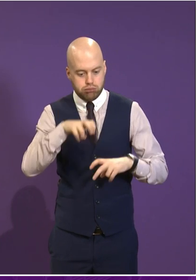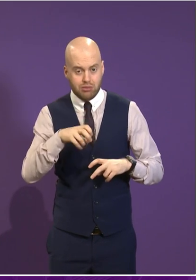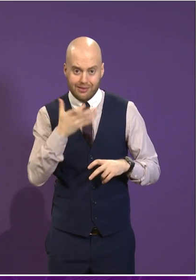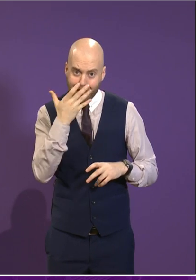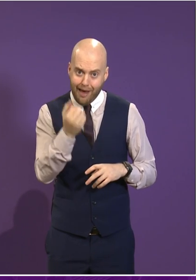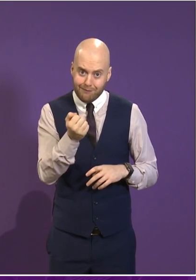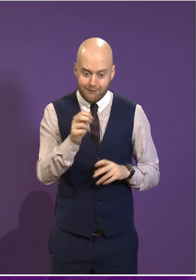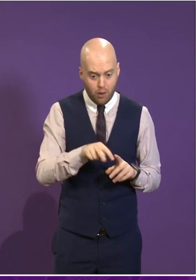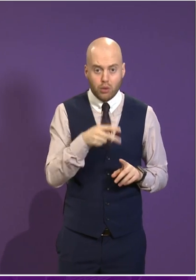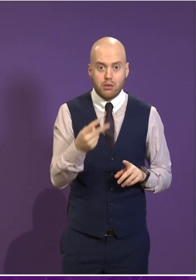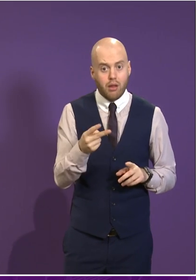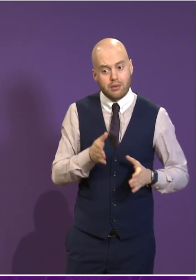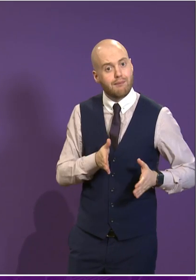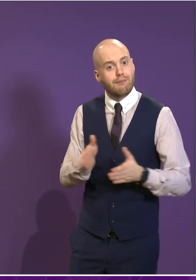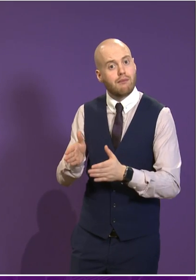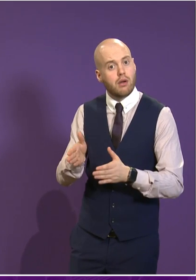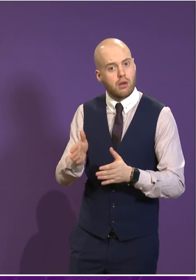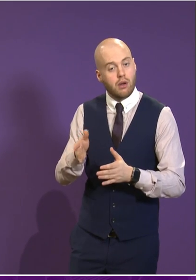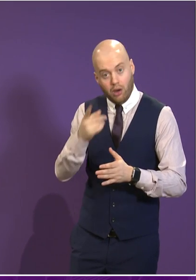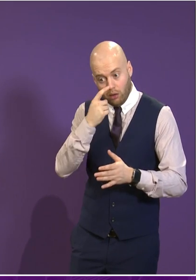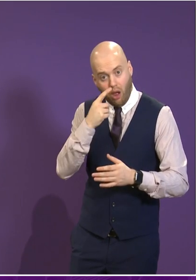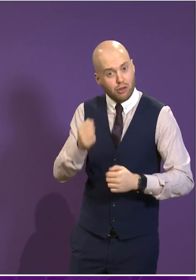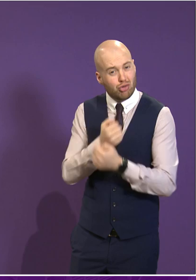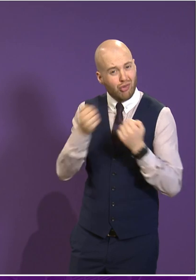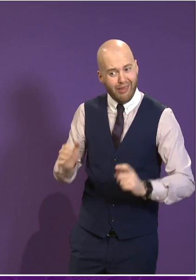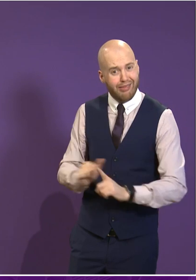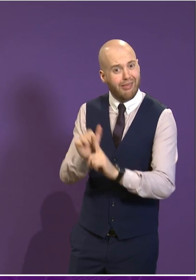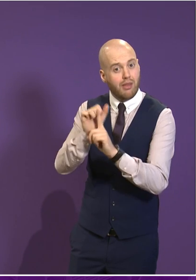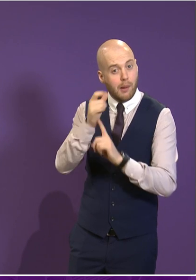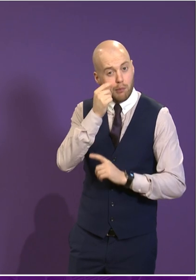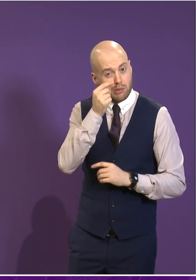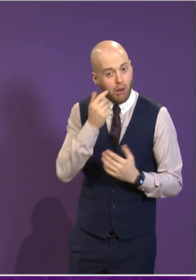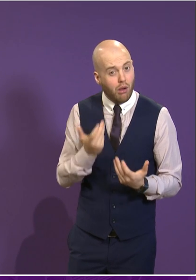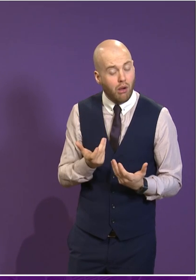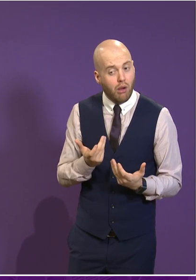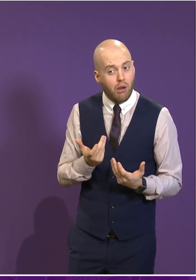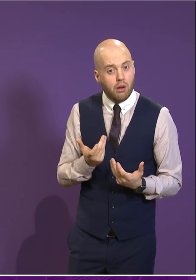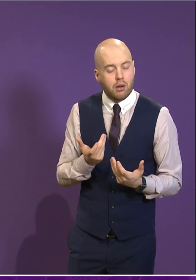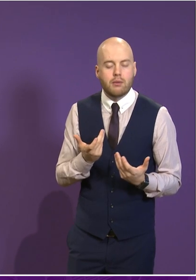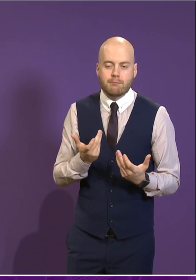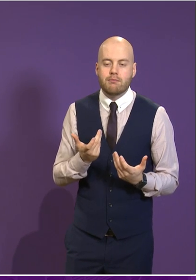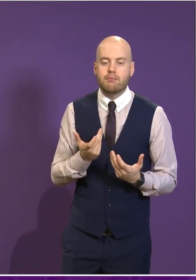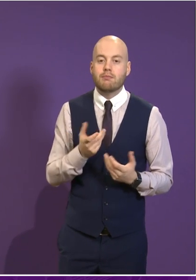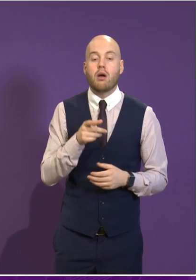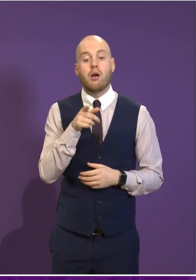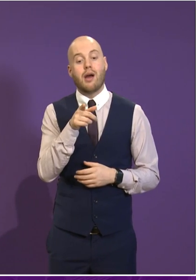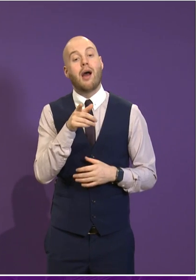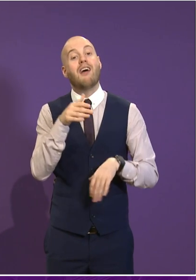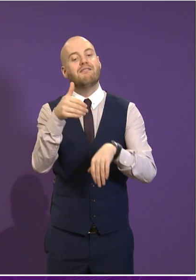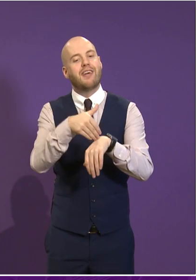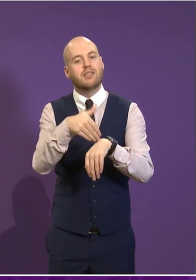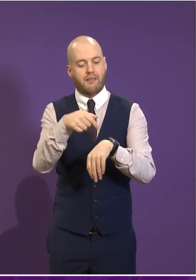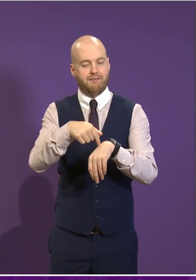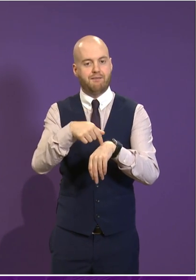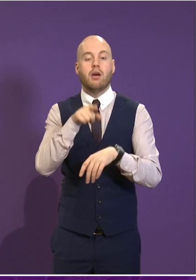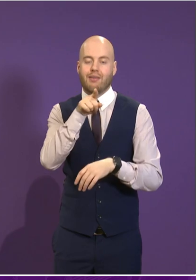doing things and to see where they can be strengthened. It's also very important that they are effective. Mr. Balfour is quite correct.